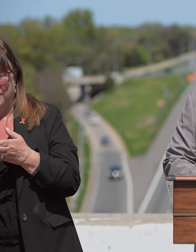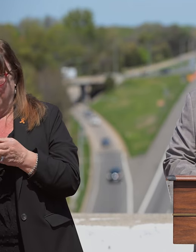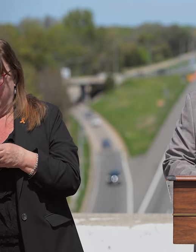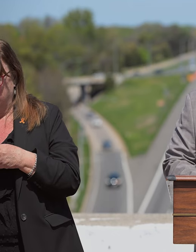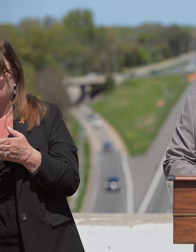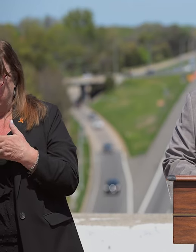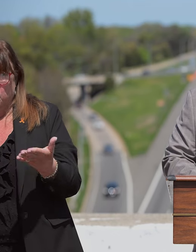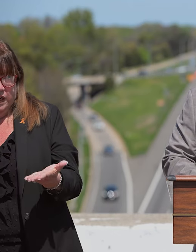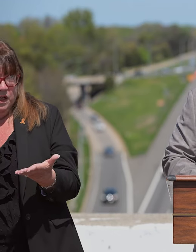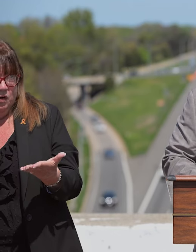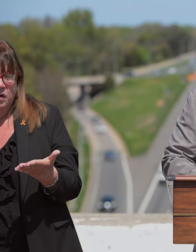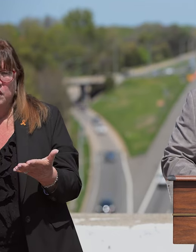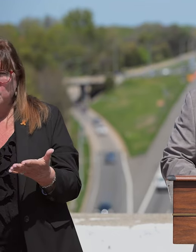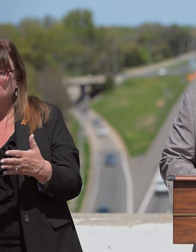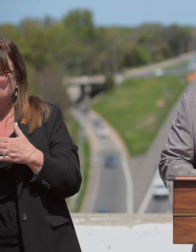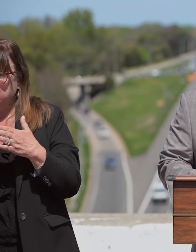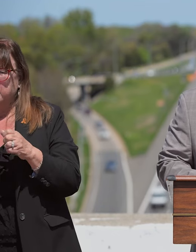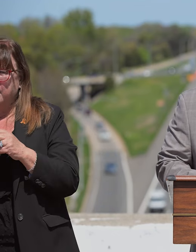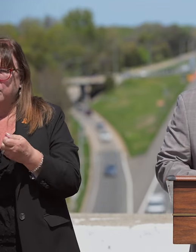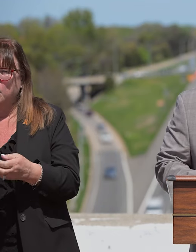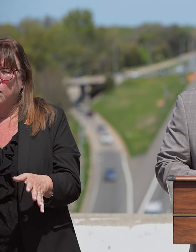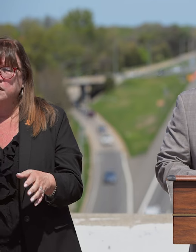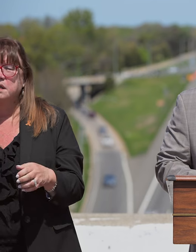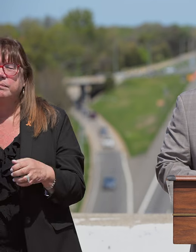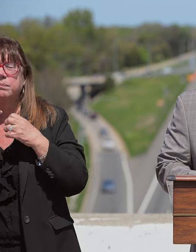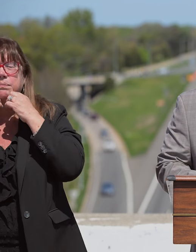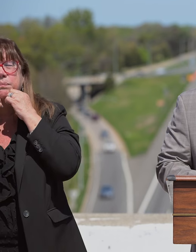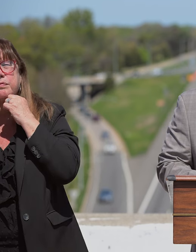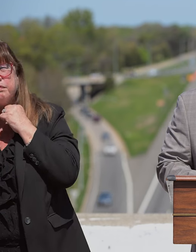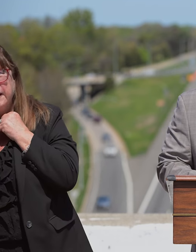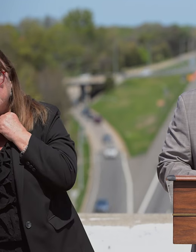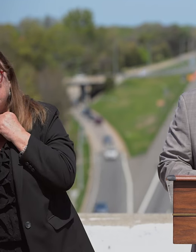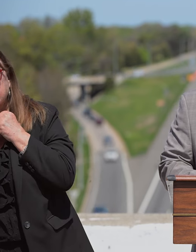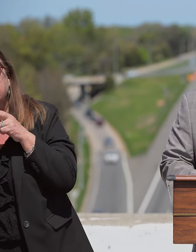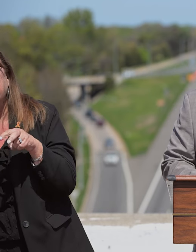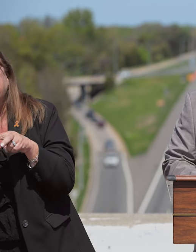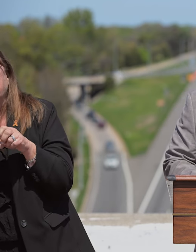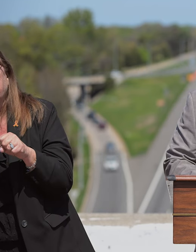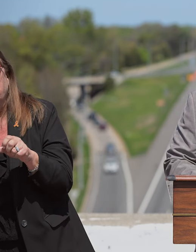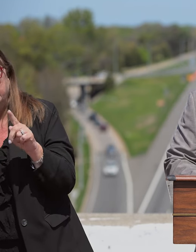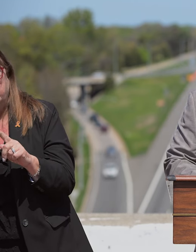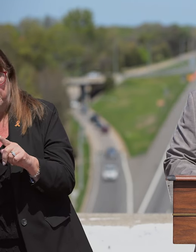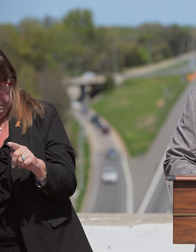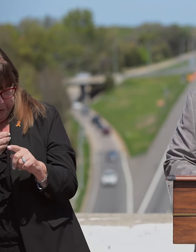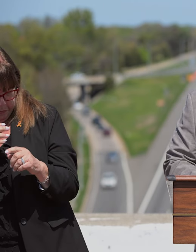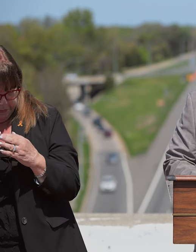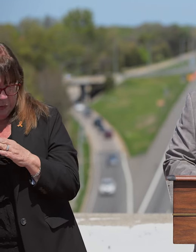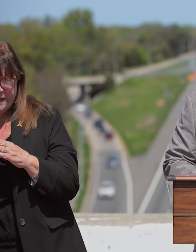last year near here, resulting in the loss of such precious, valuable people from our